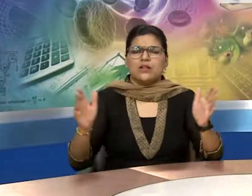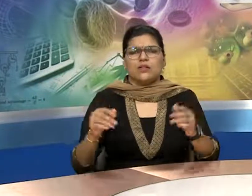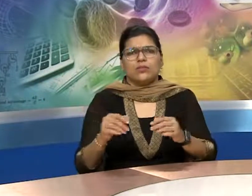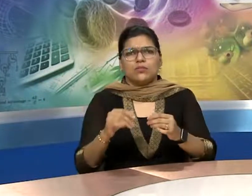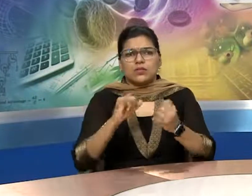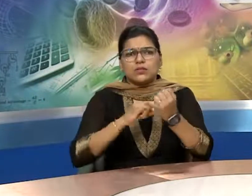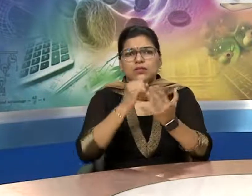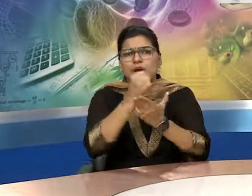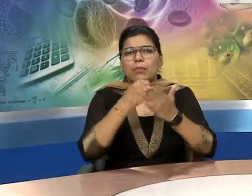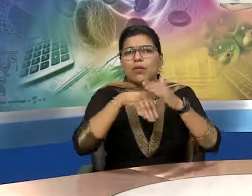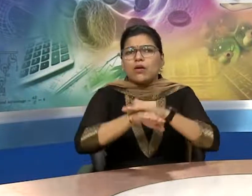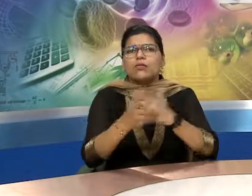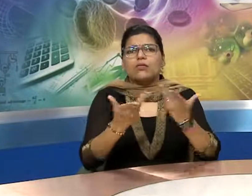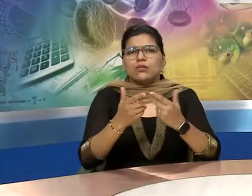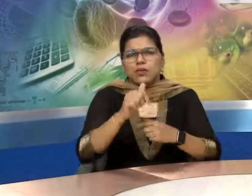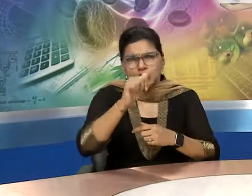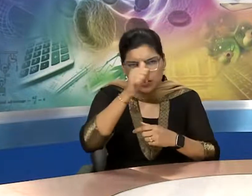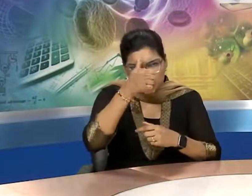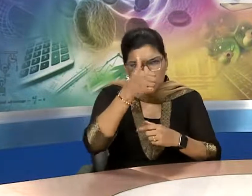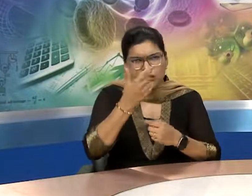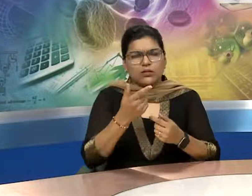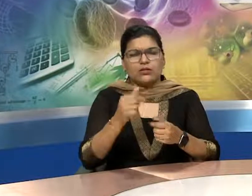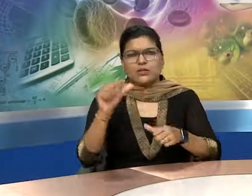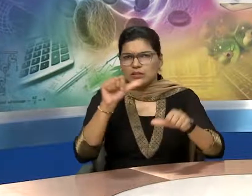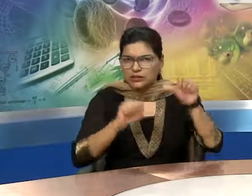This sign is the general sign for any library.